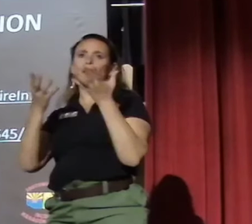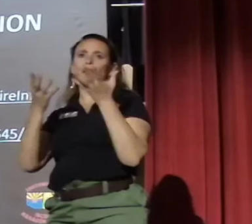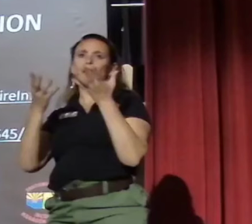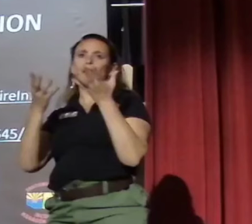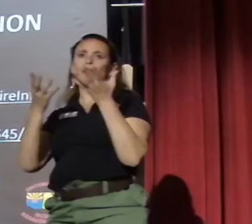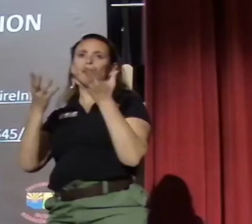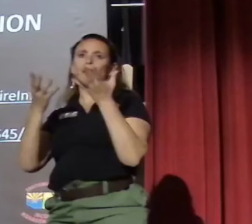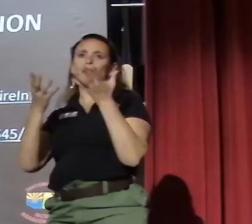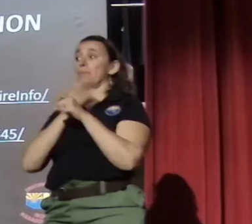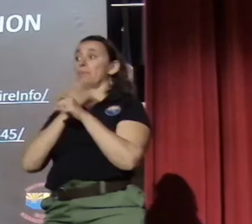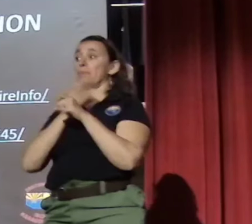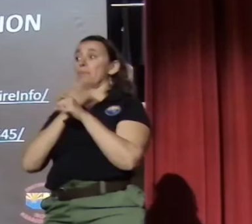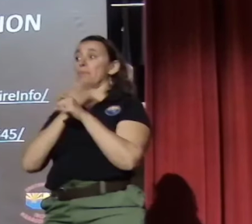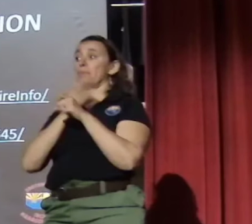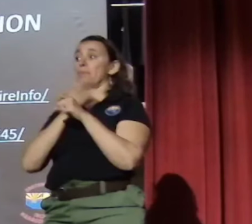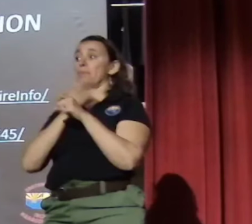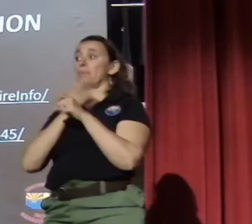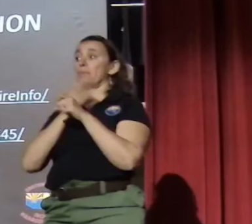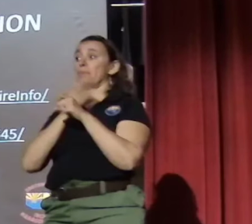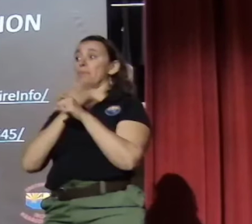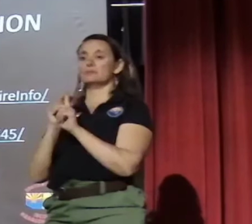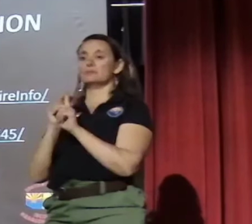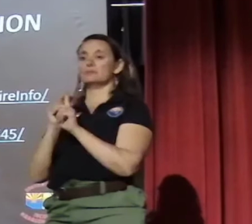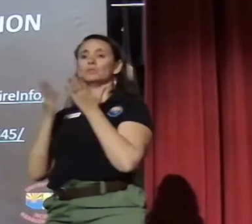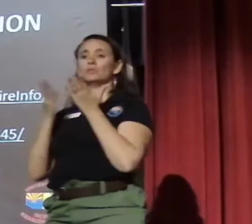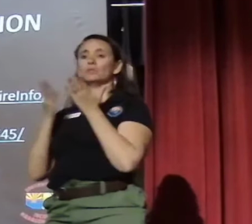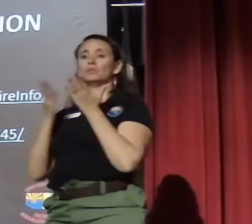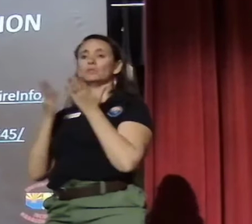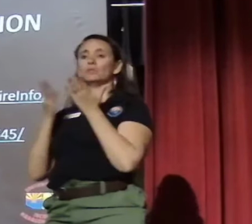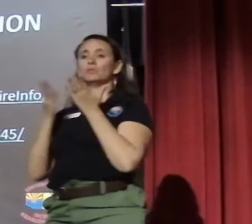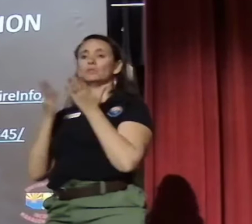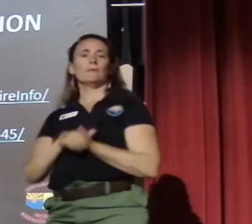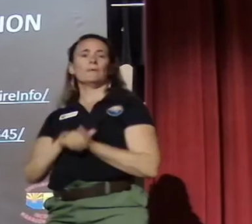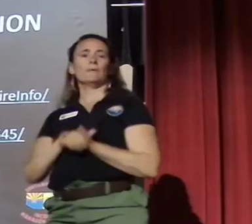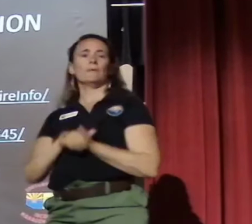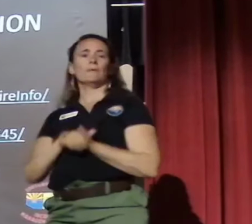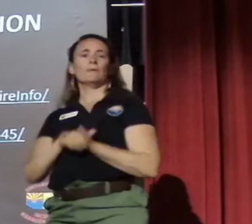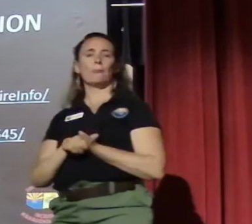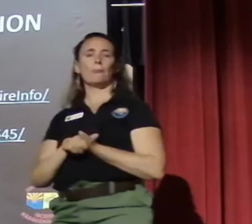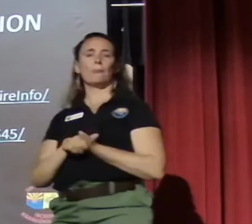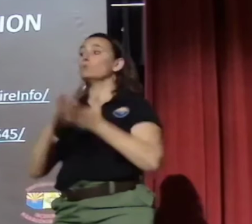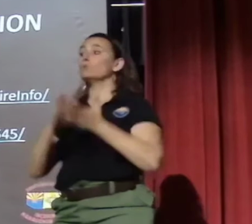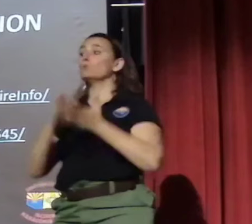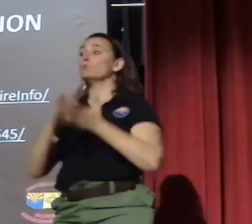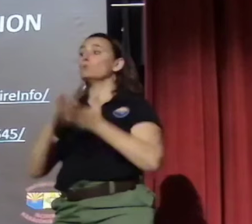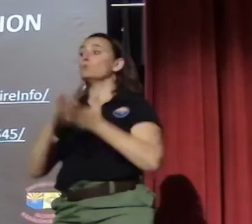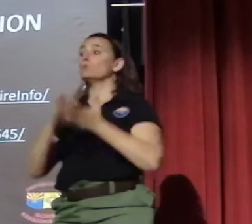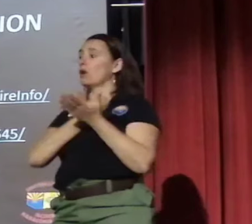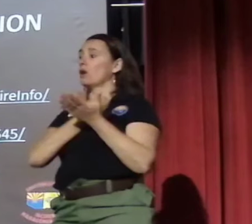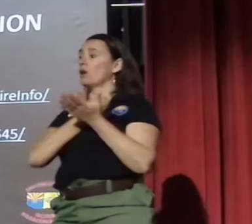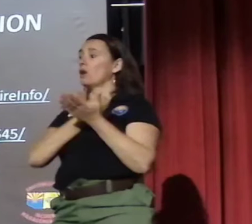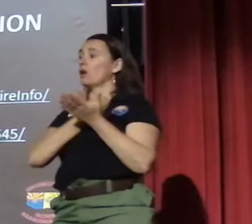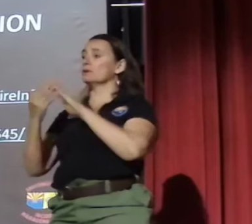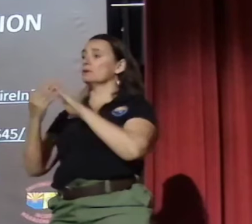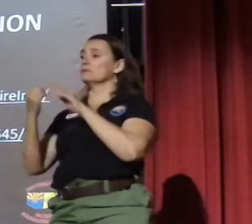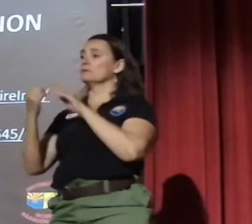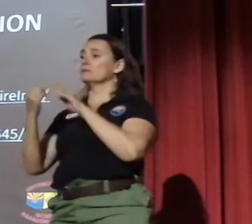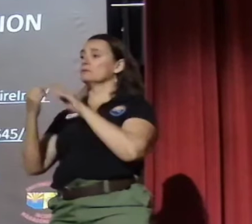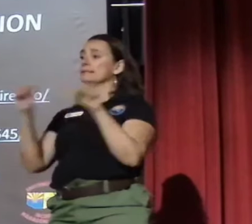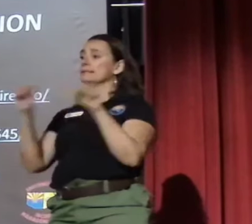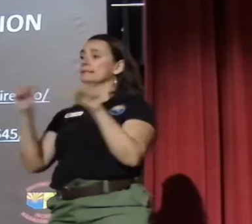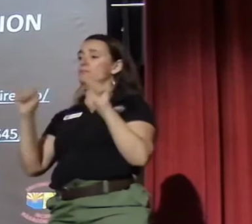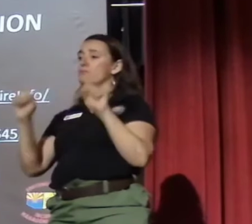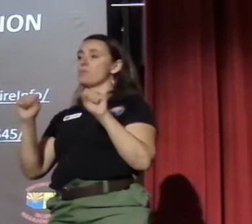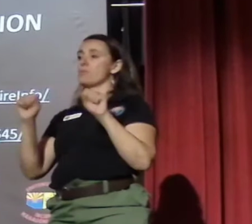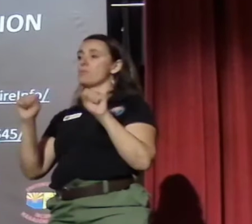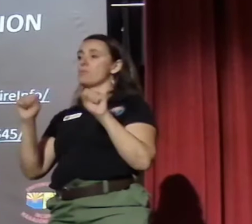Payson's perspective, we're here to serve you. While you're in our community, we want to make you as safe as we possibly can. If you